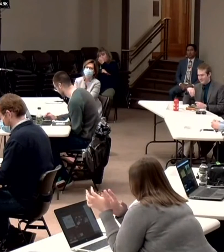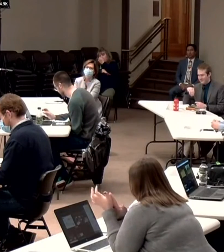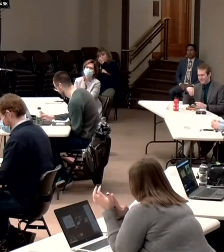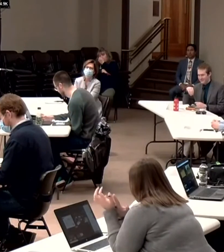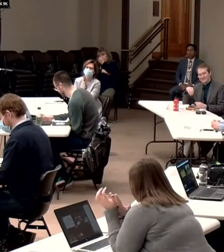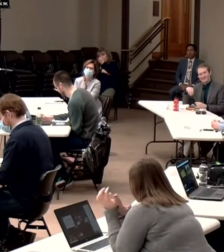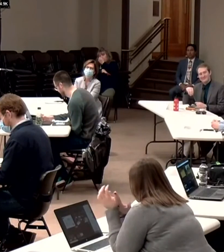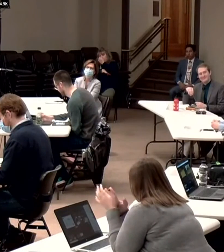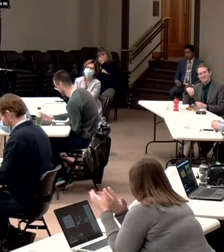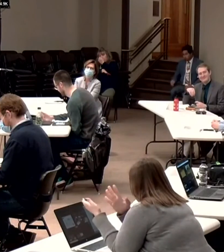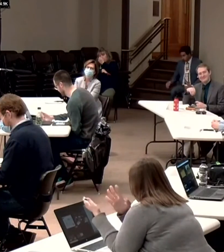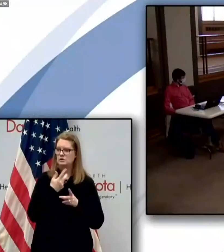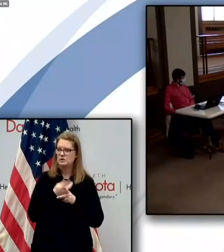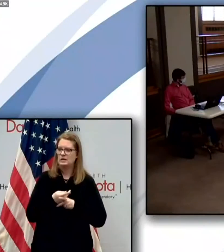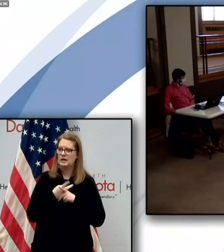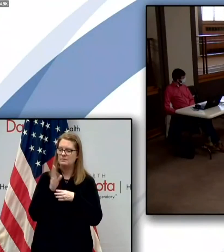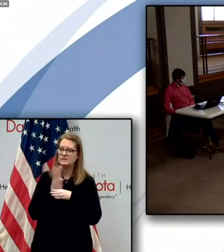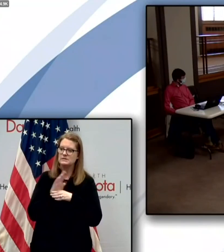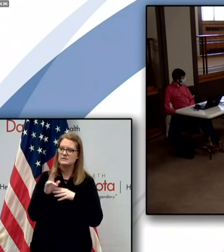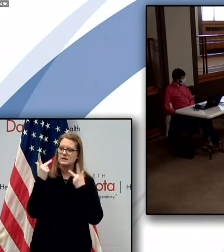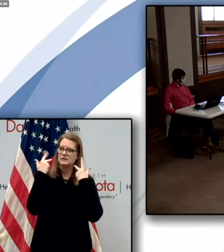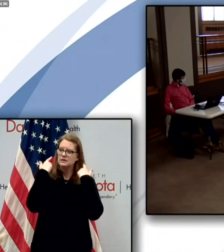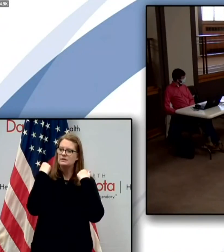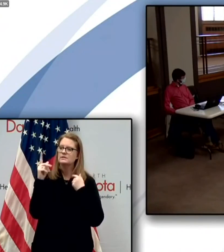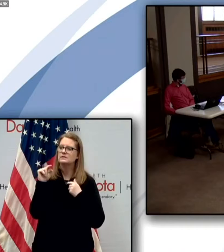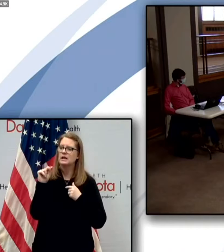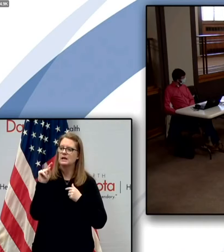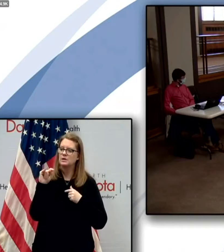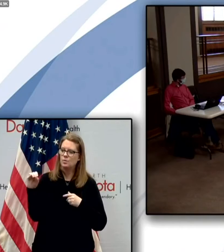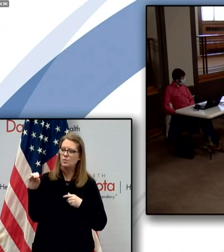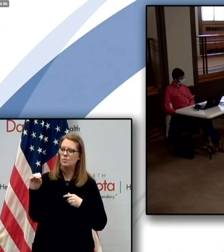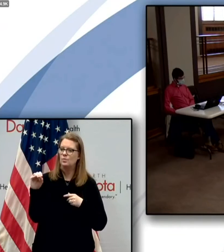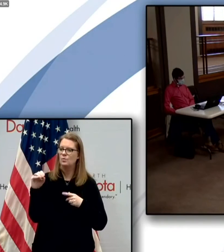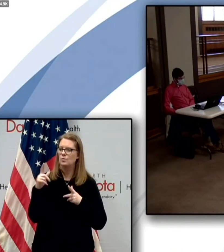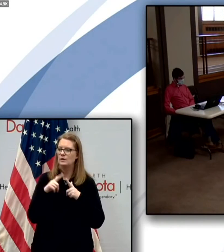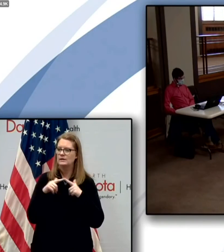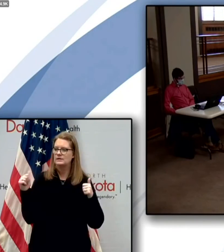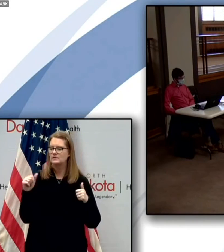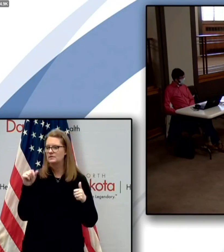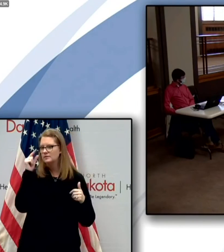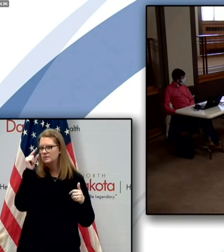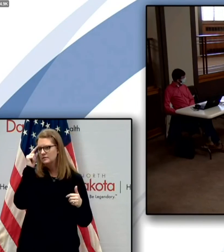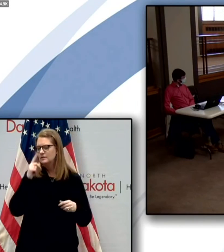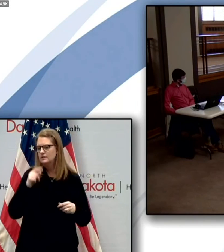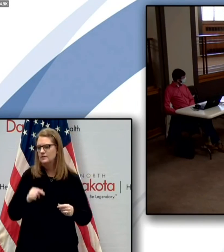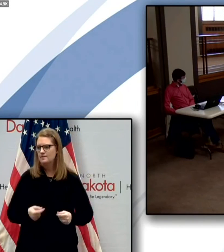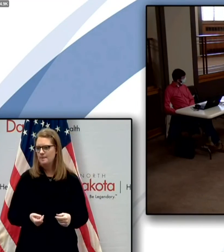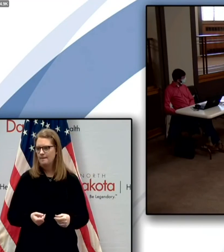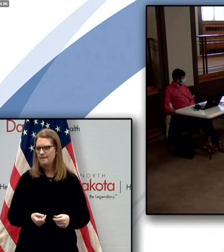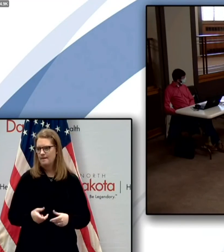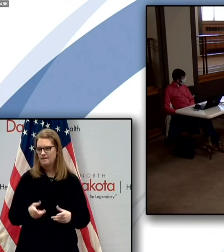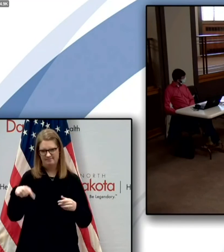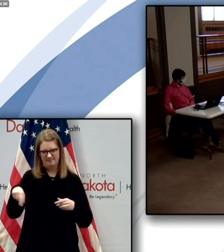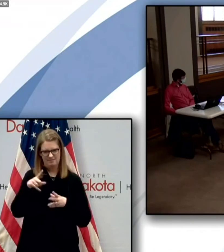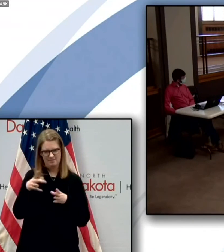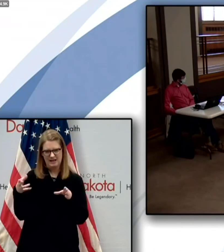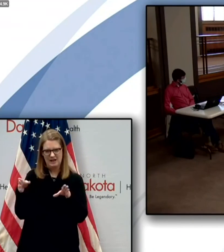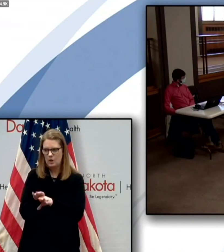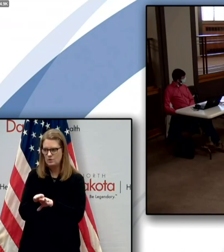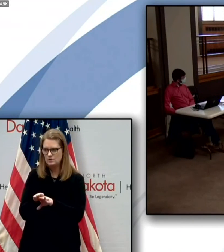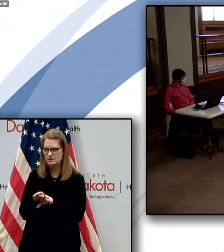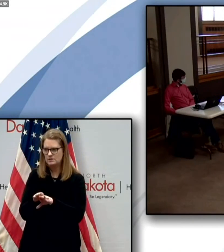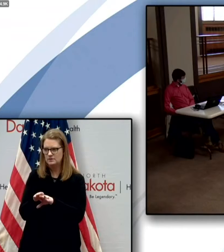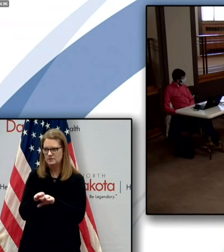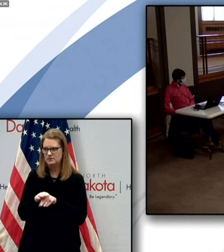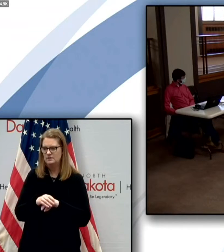personal care businesses such as hair salons, tattoo parlors, etc. were closed. They've been unable to